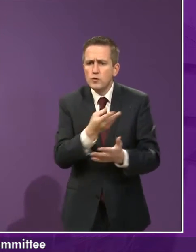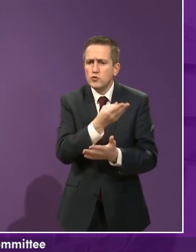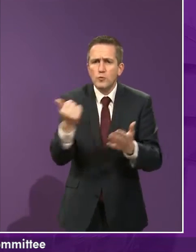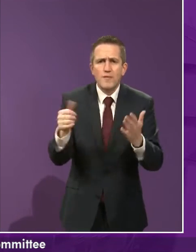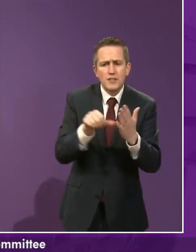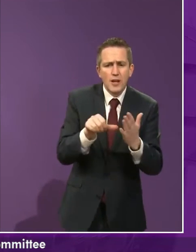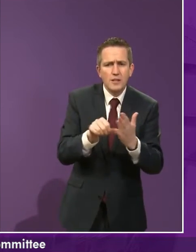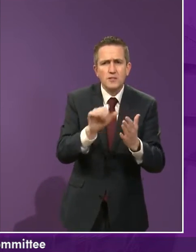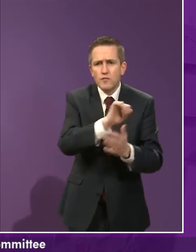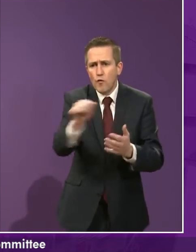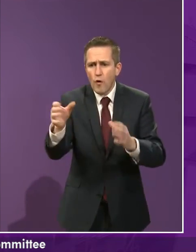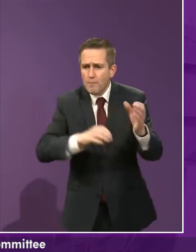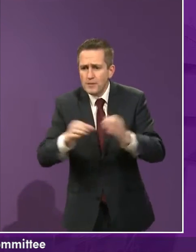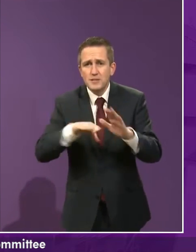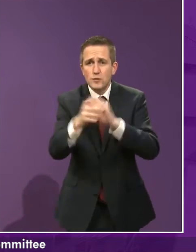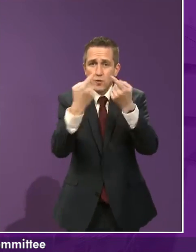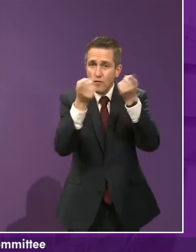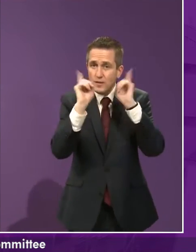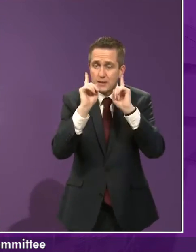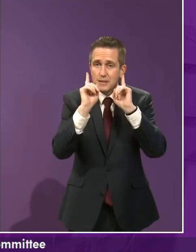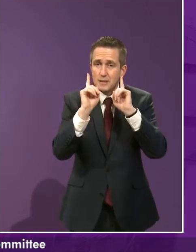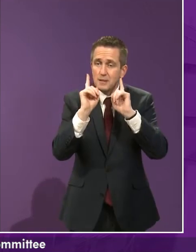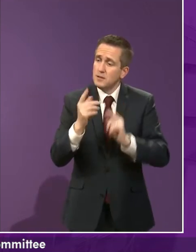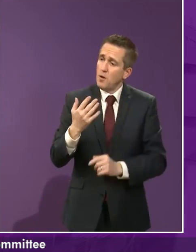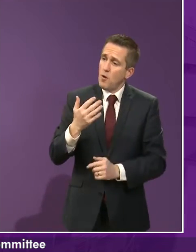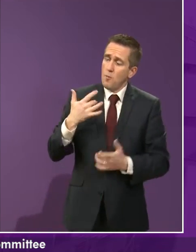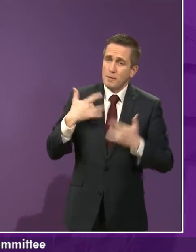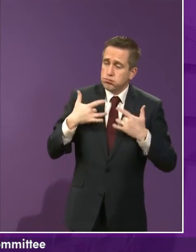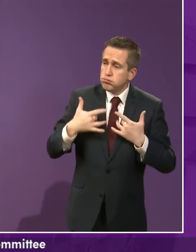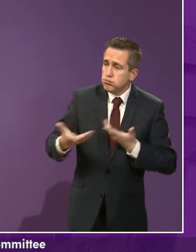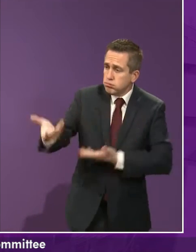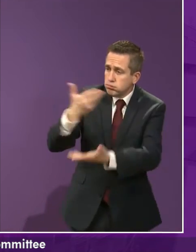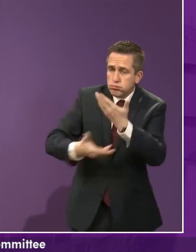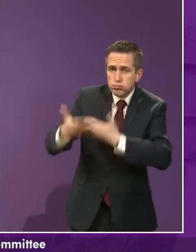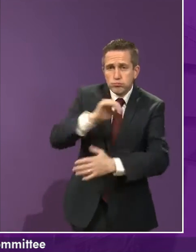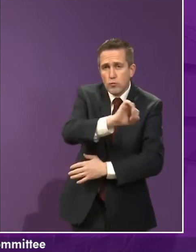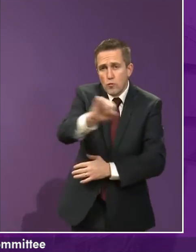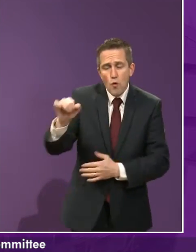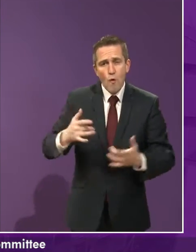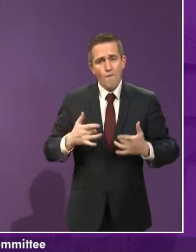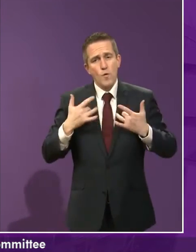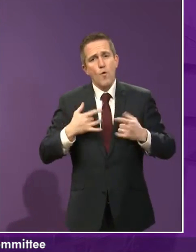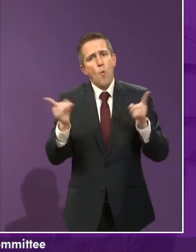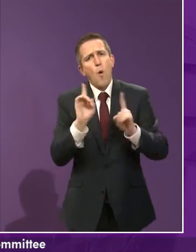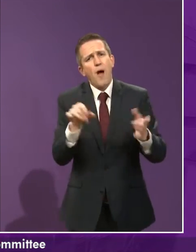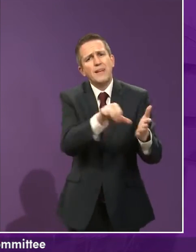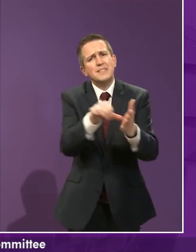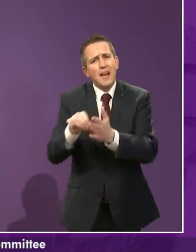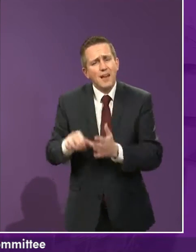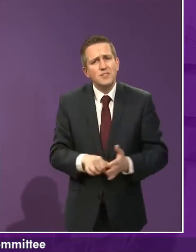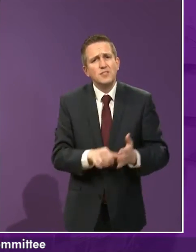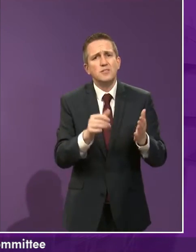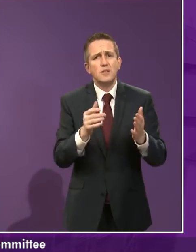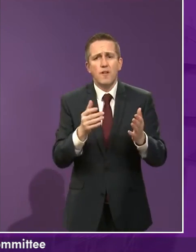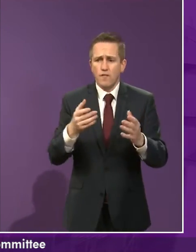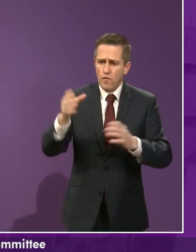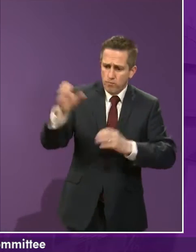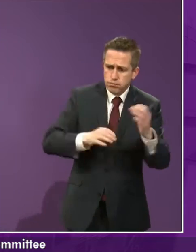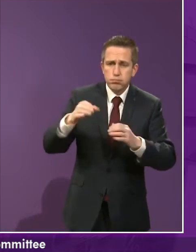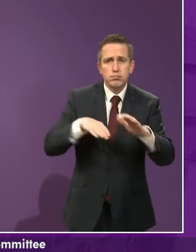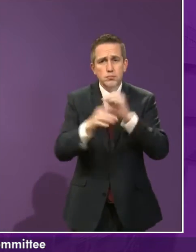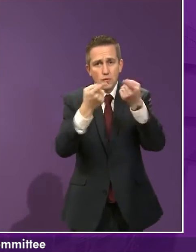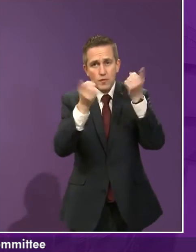first opening question could be for you to give me a bit of insight into where you think some of the challenges are and what actions that your organisations have taken. Now, I know